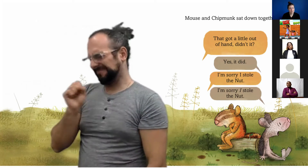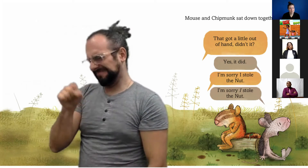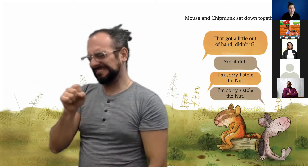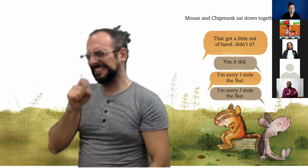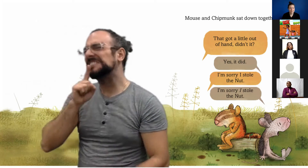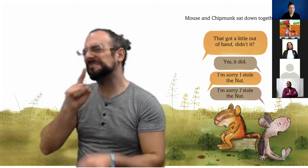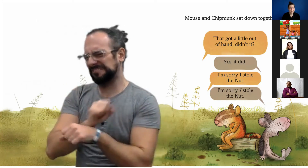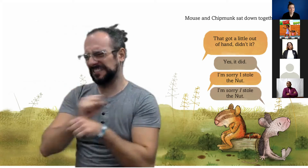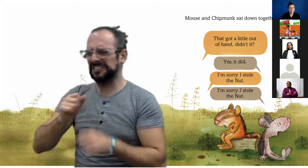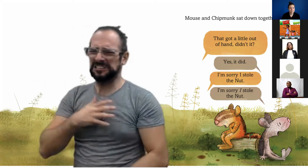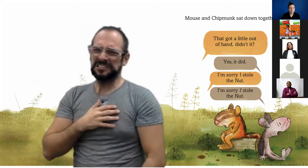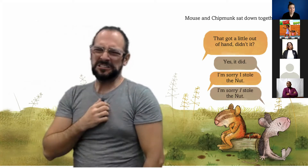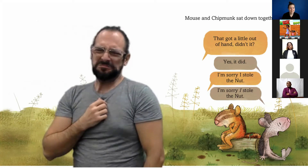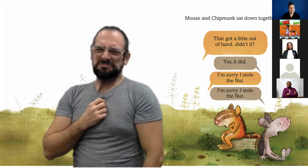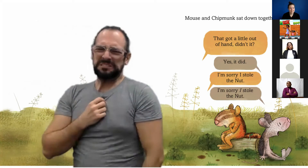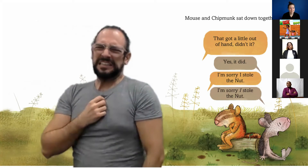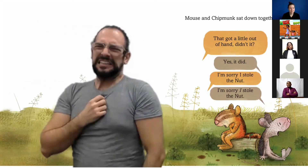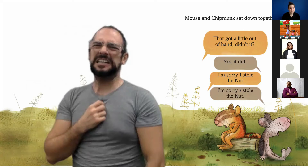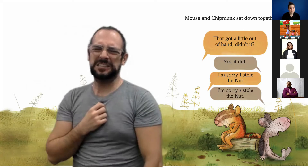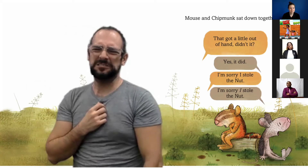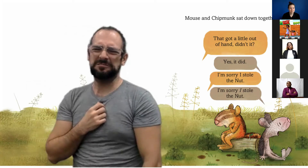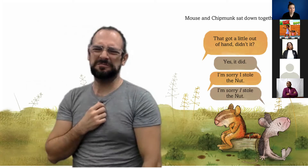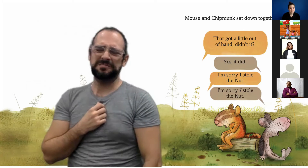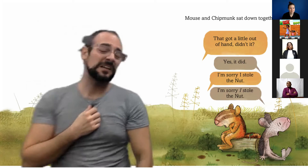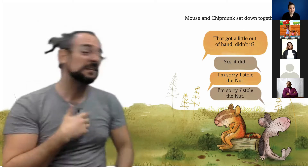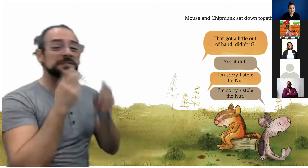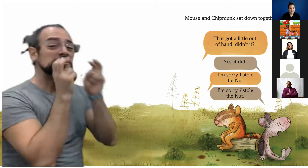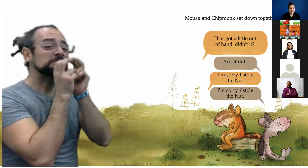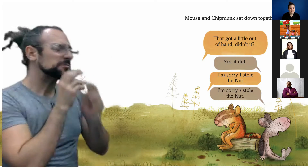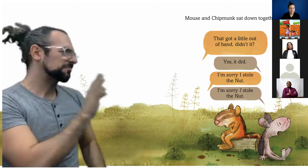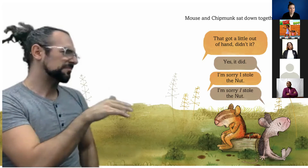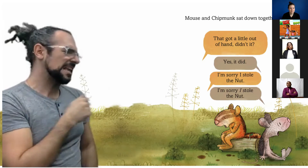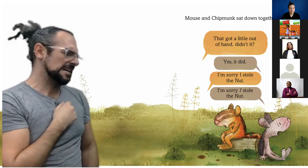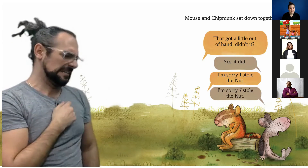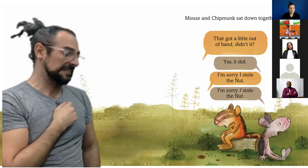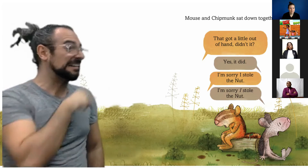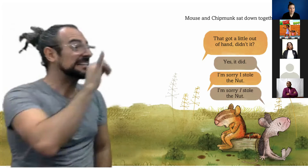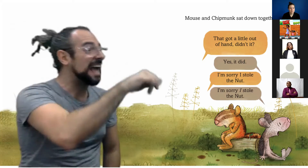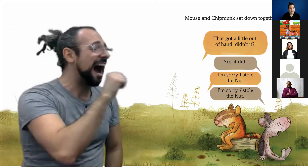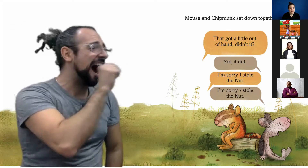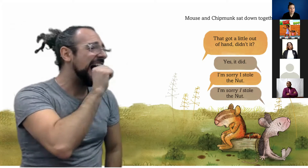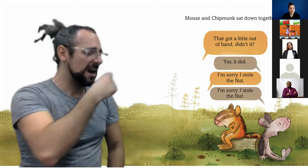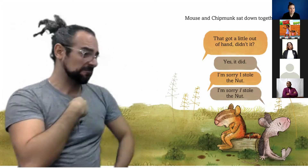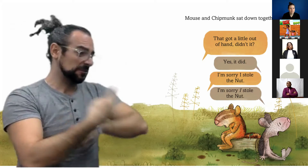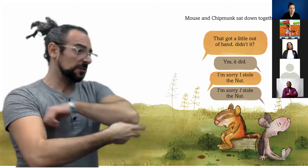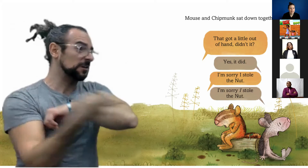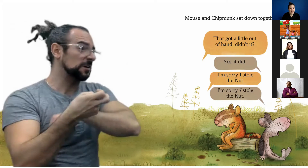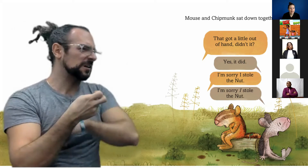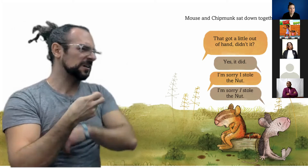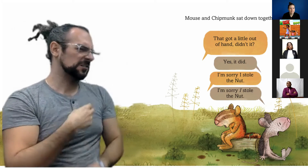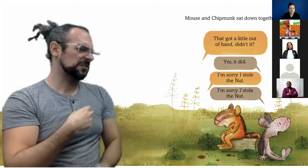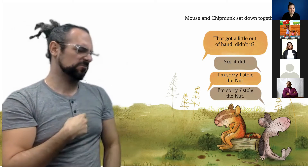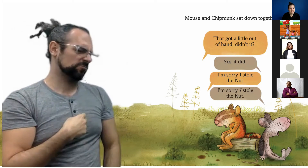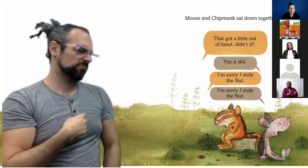Mouse said, yes, it did. Oh, I'm sorry I stole the